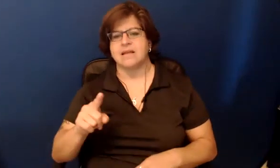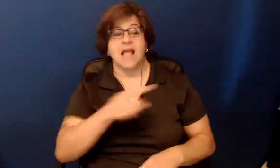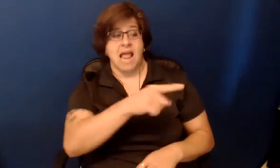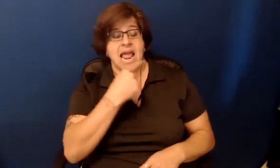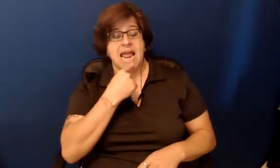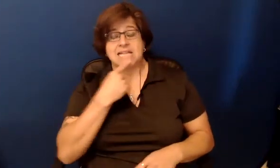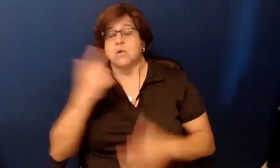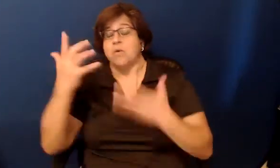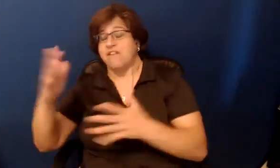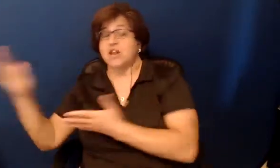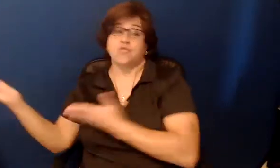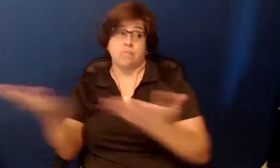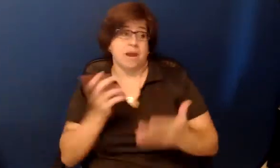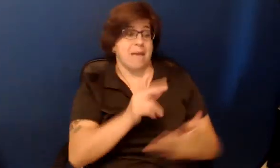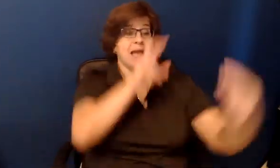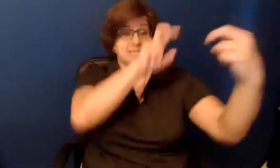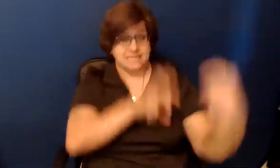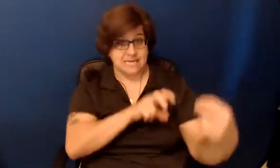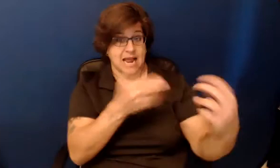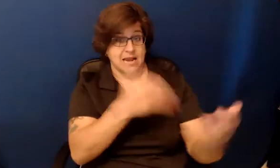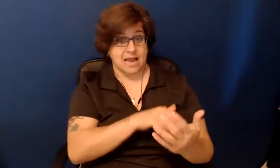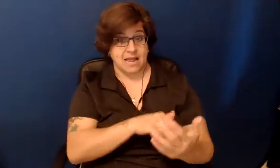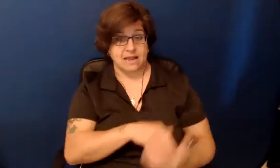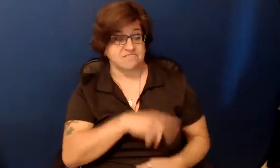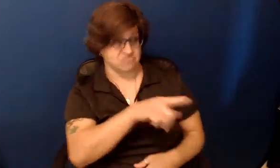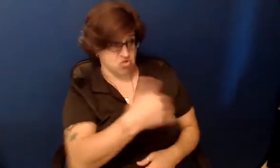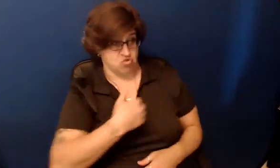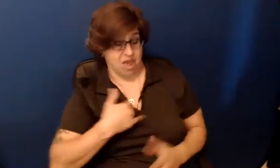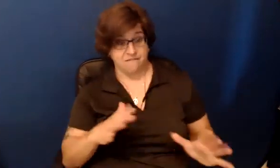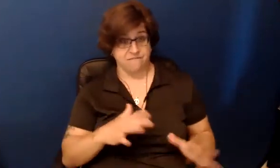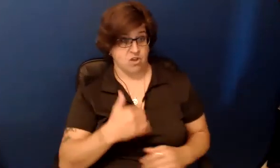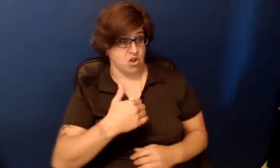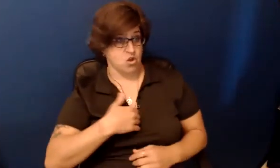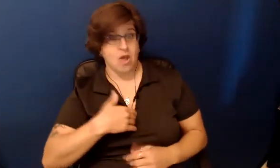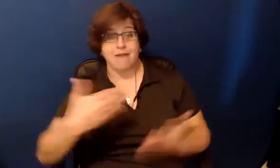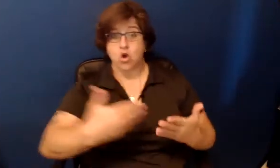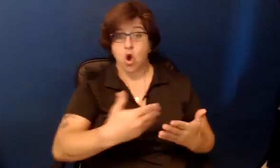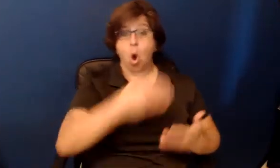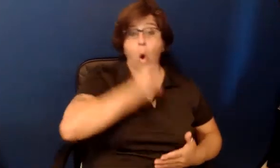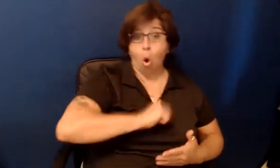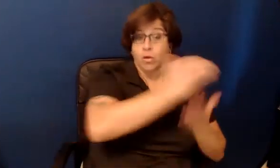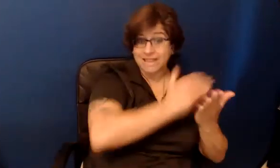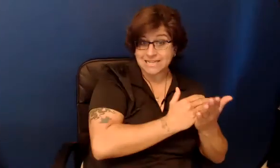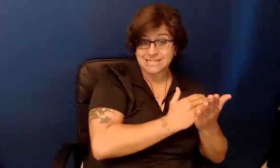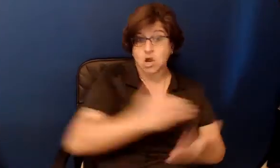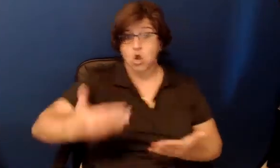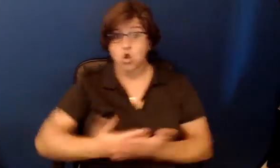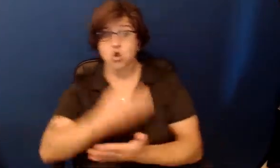And so he said, when you've done that, you bring it back here and we'll sit down with it. So I did that. He said, you got your list with you? And I said, yeah. He says, got your